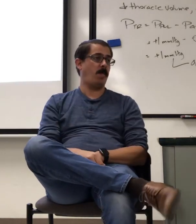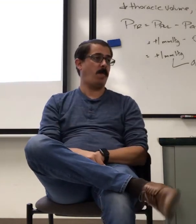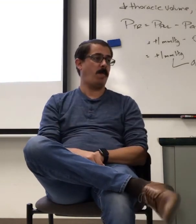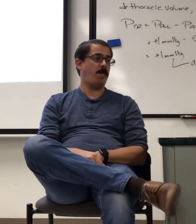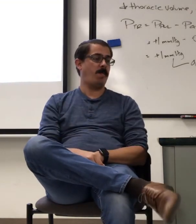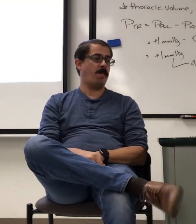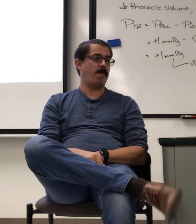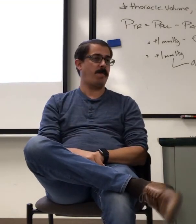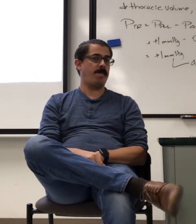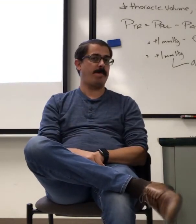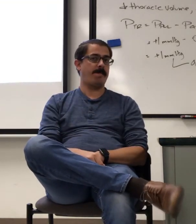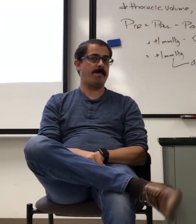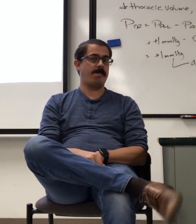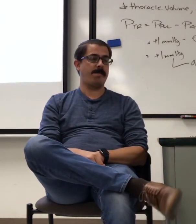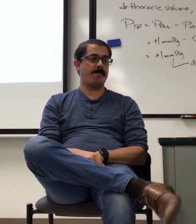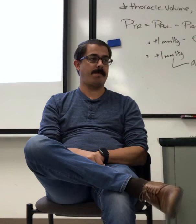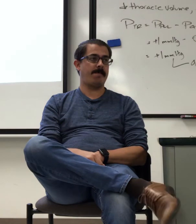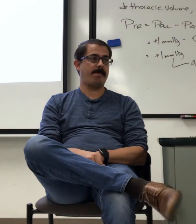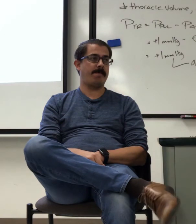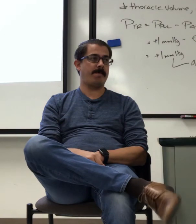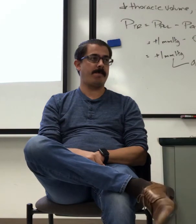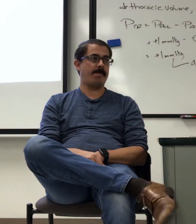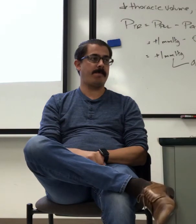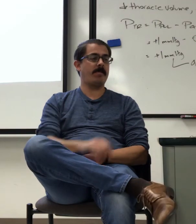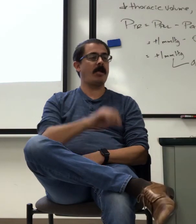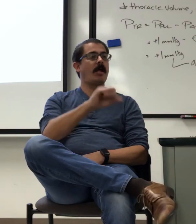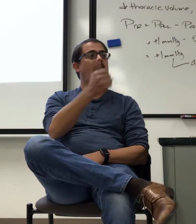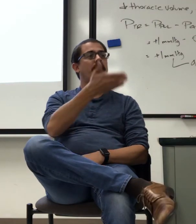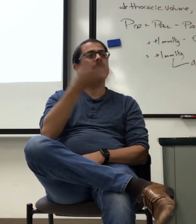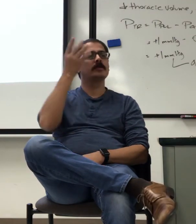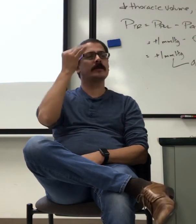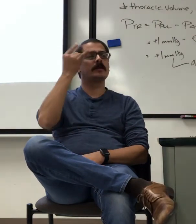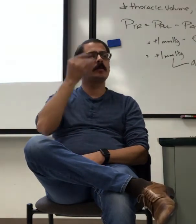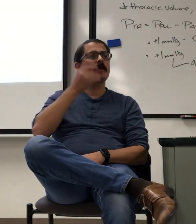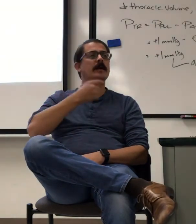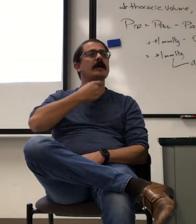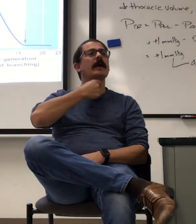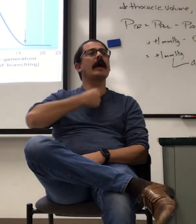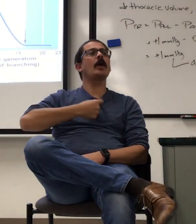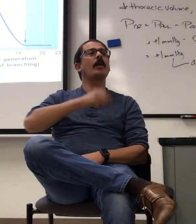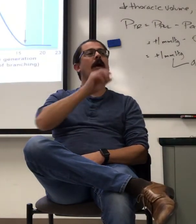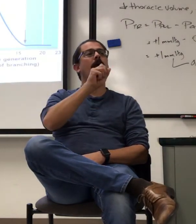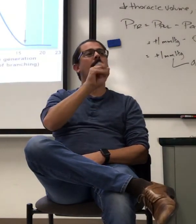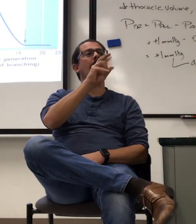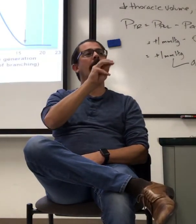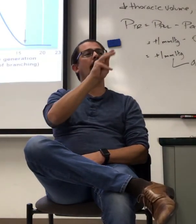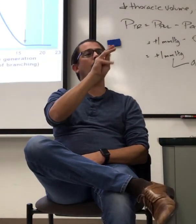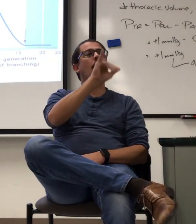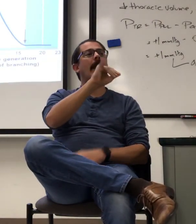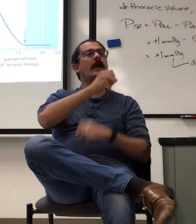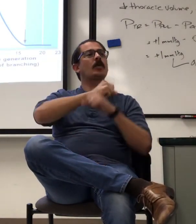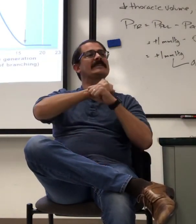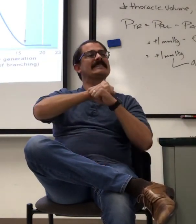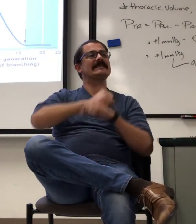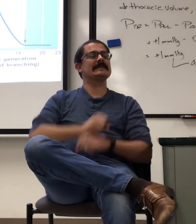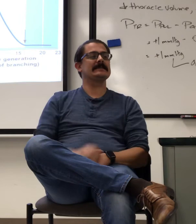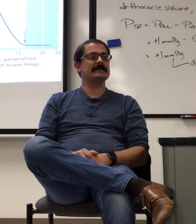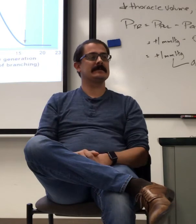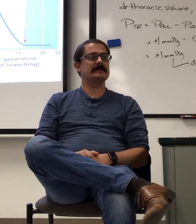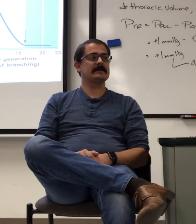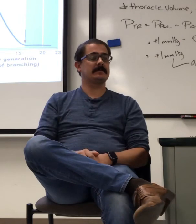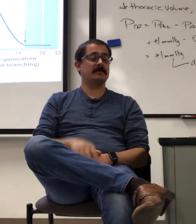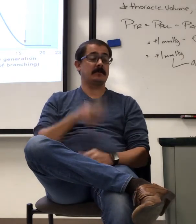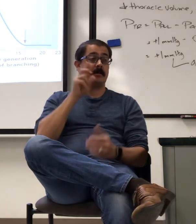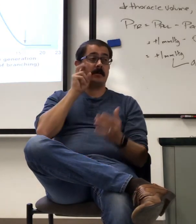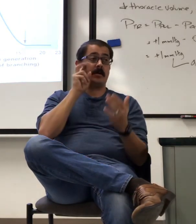Well, other things to consider are airway resistance. Let's look at that. Okay, look at the graph and look at